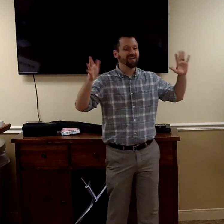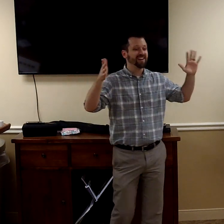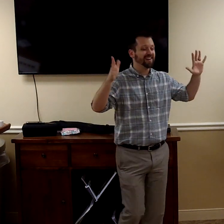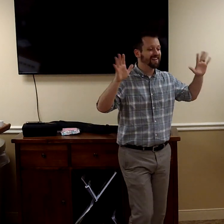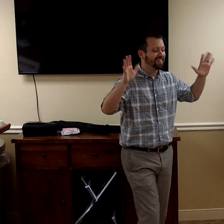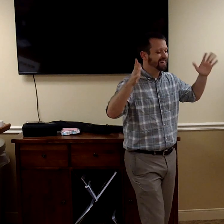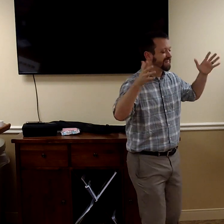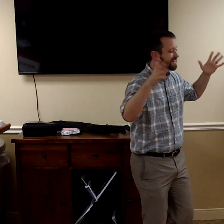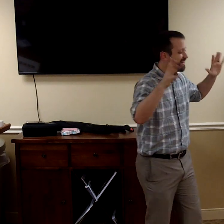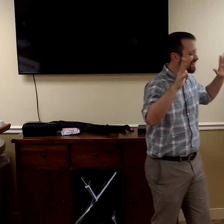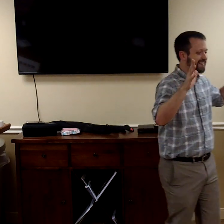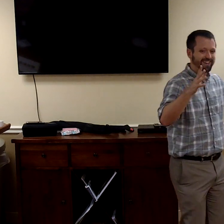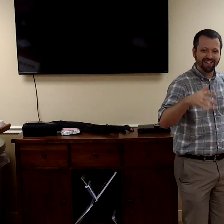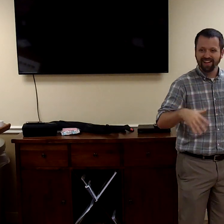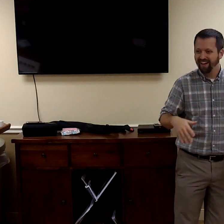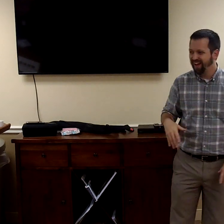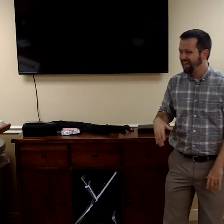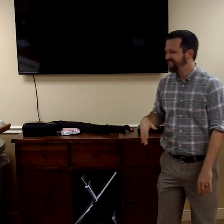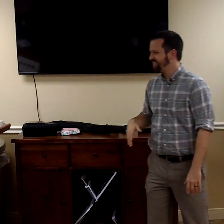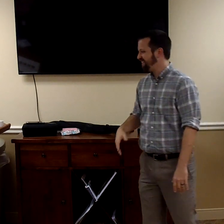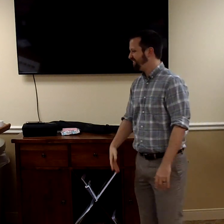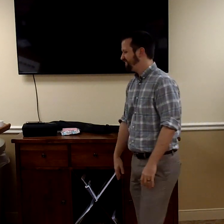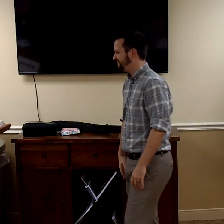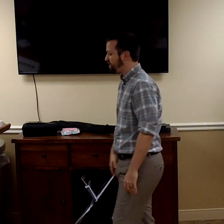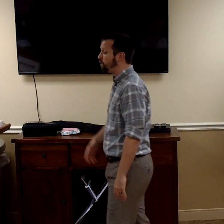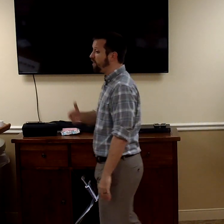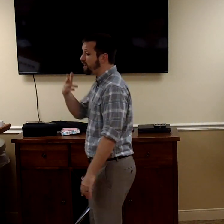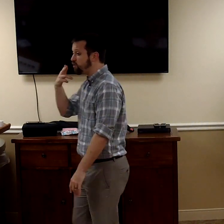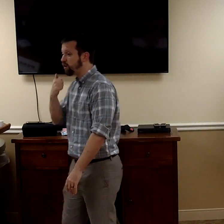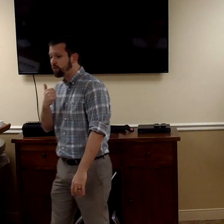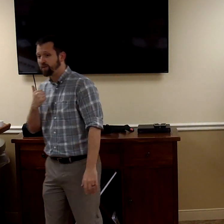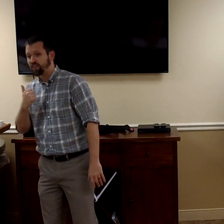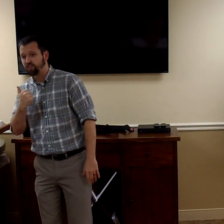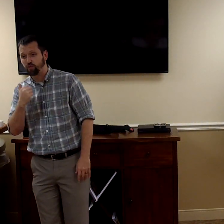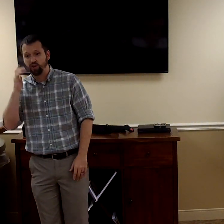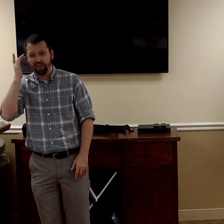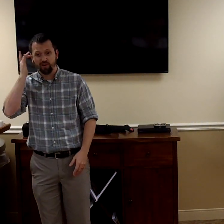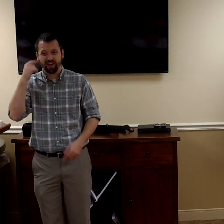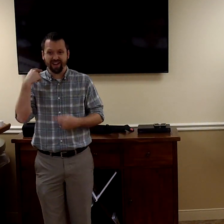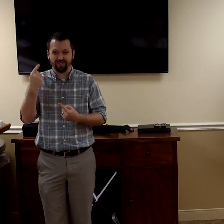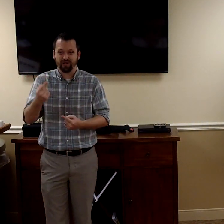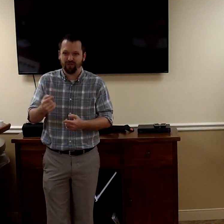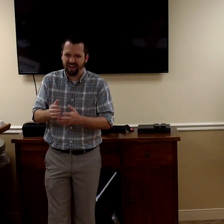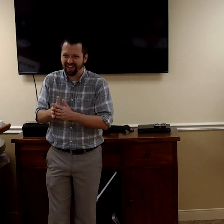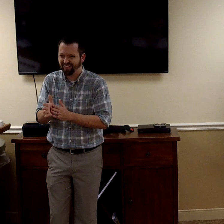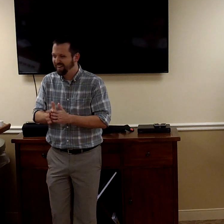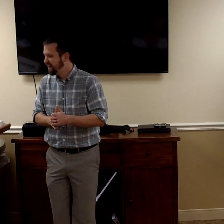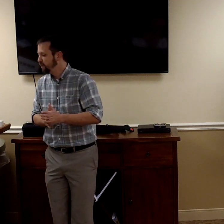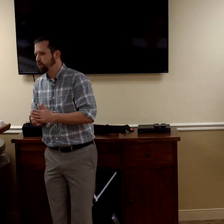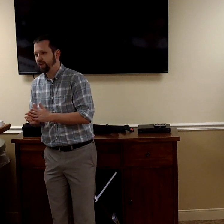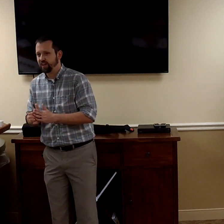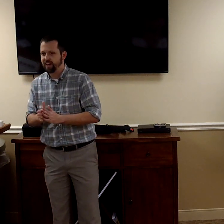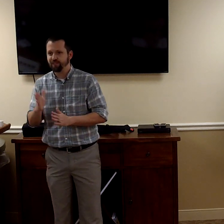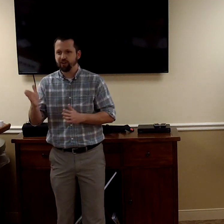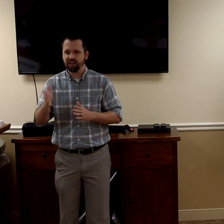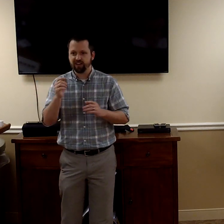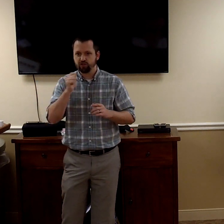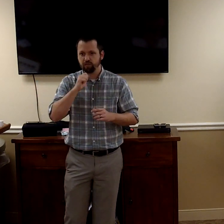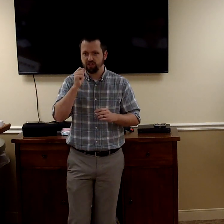done. And so it's really adorable, but it's also really annoying after a while. We never eat ice cream while the